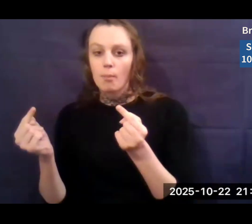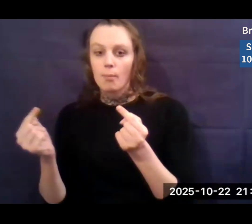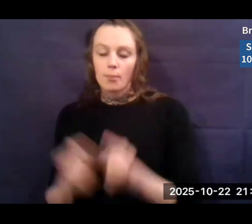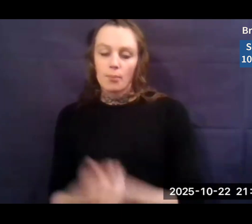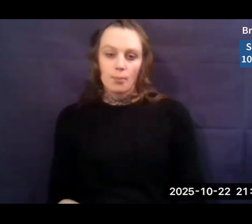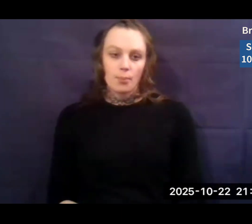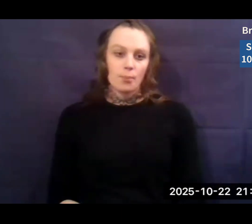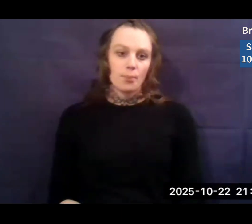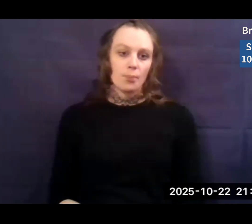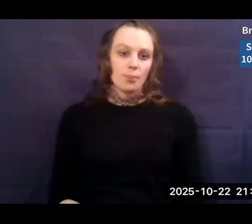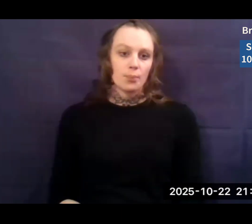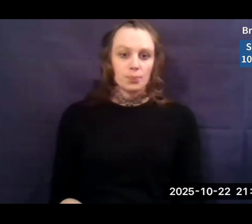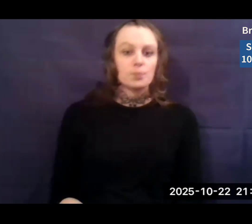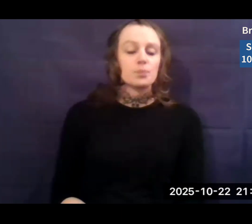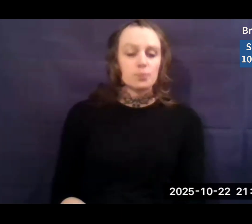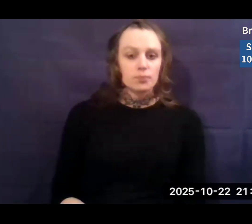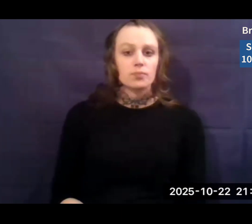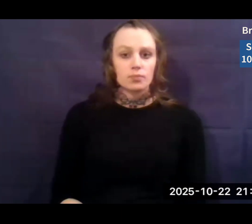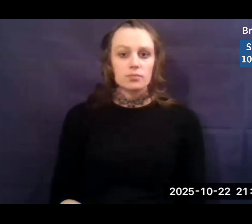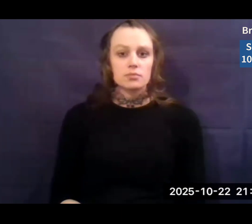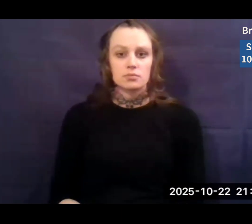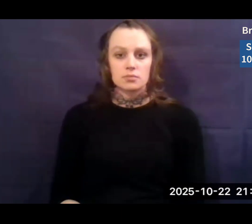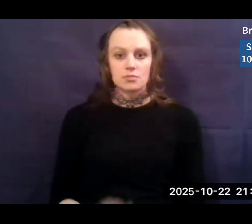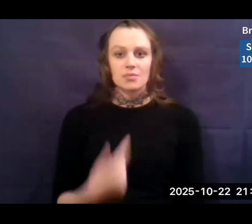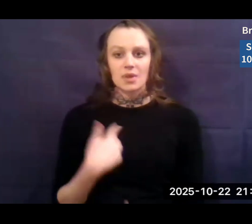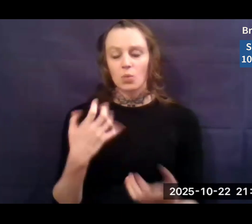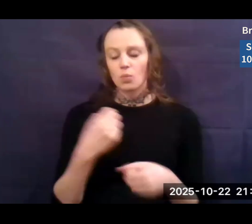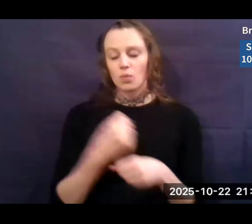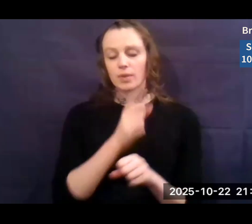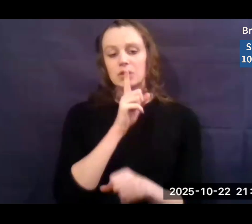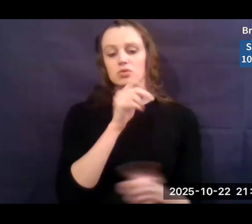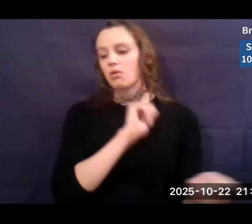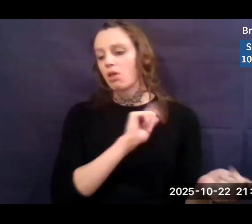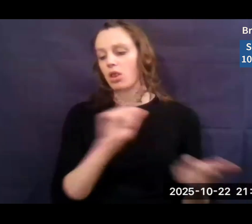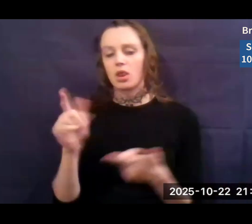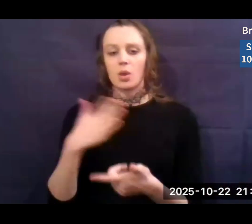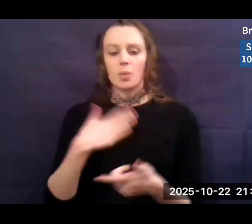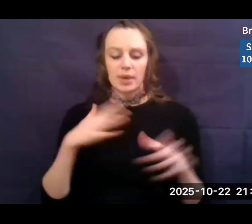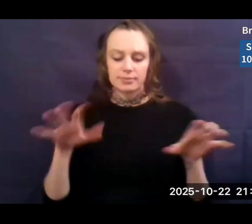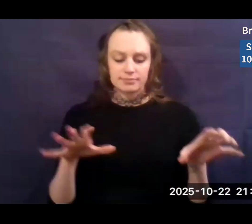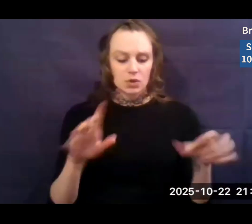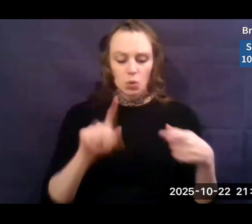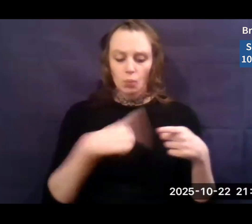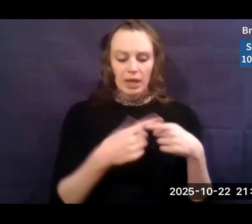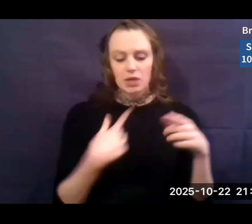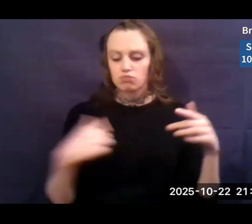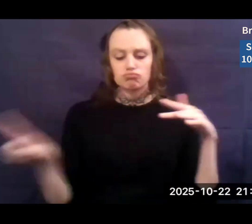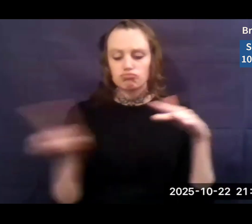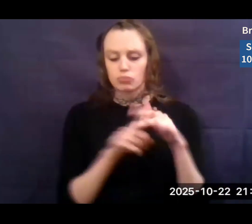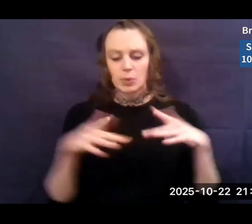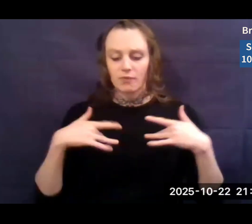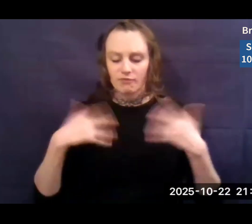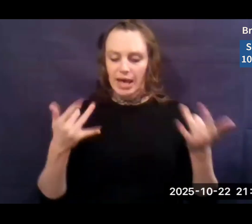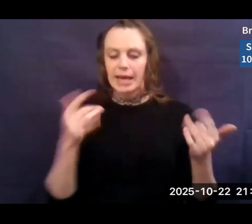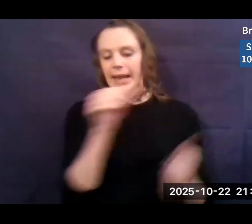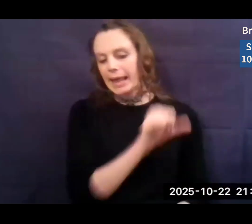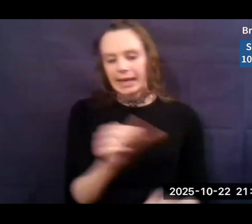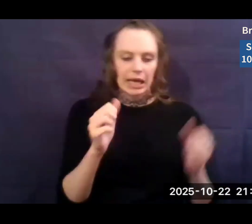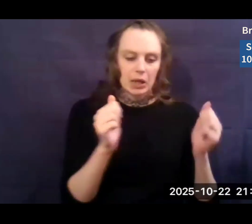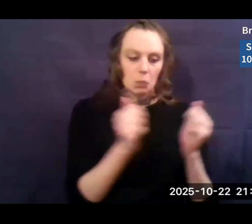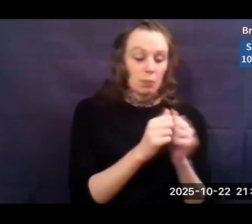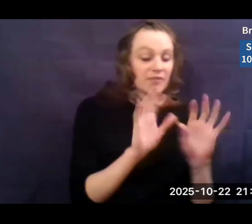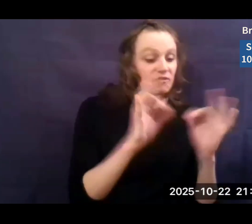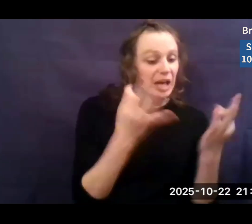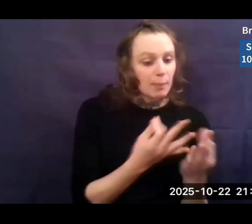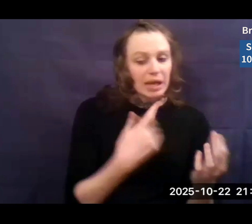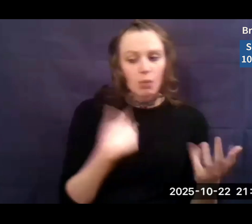And so that is when I want to make sure all of my activities when I go into a situation with my family